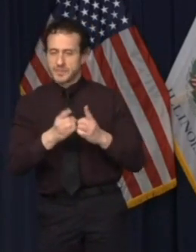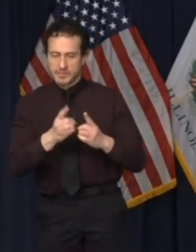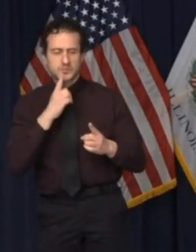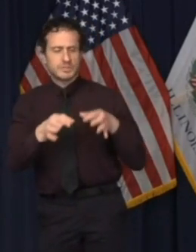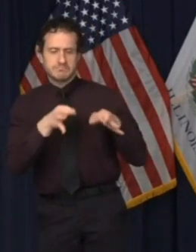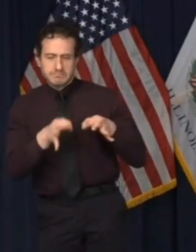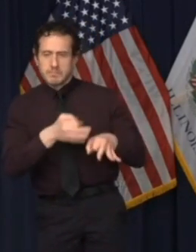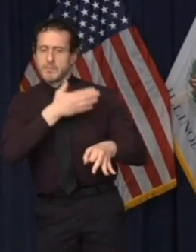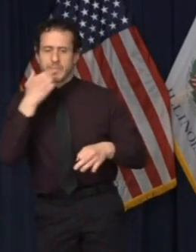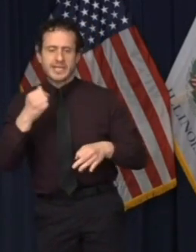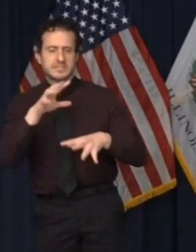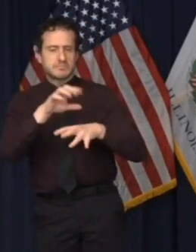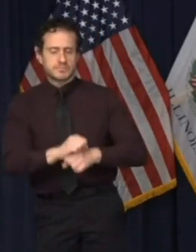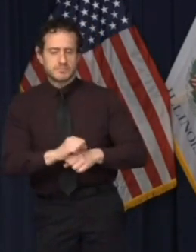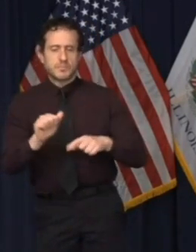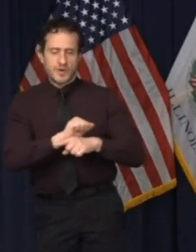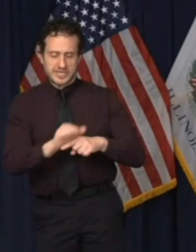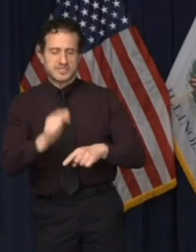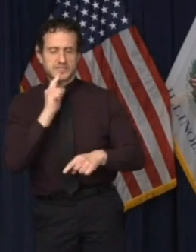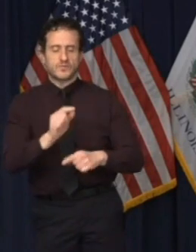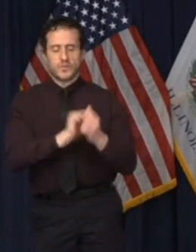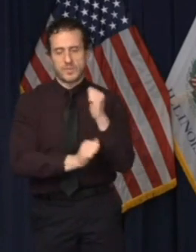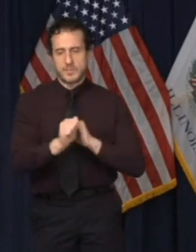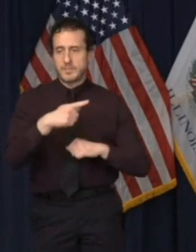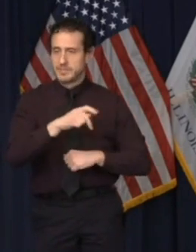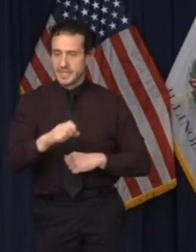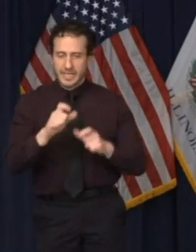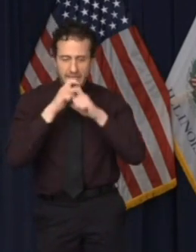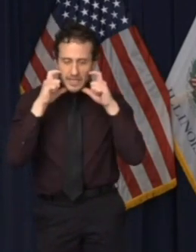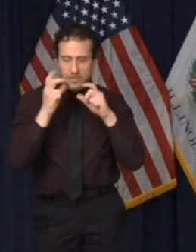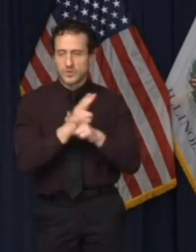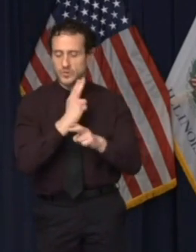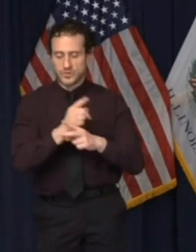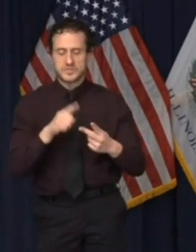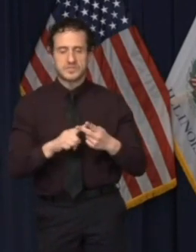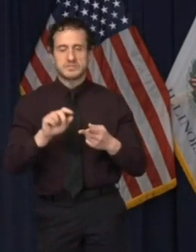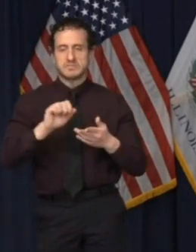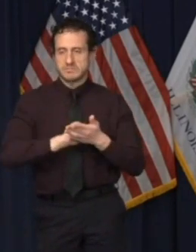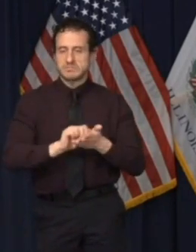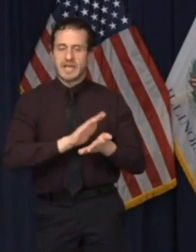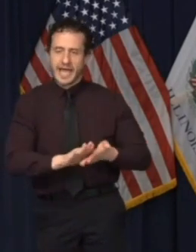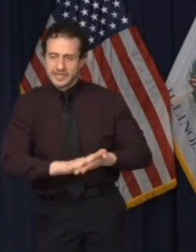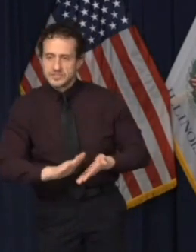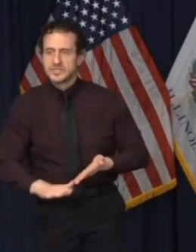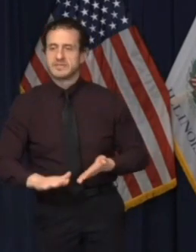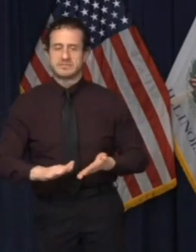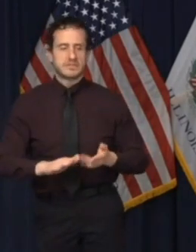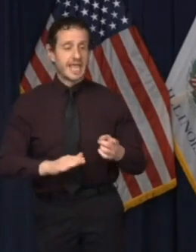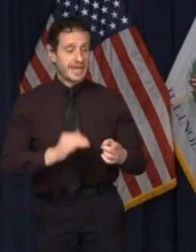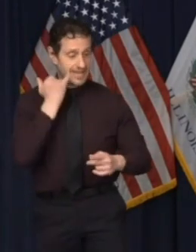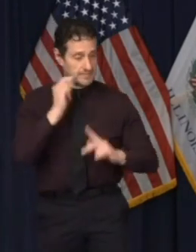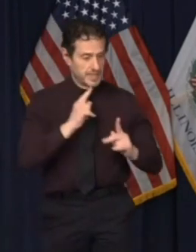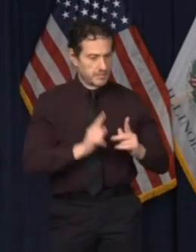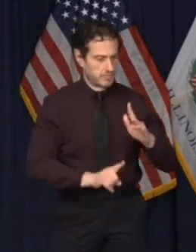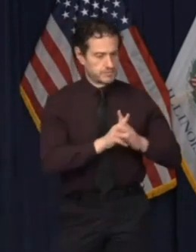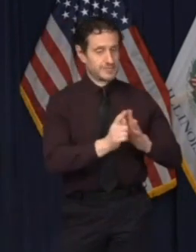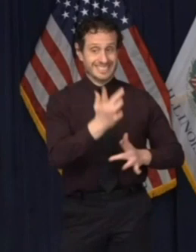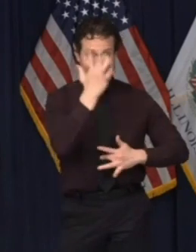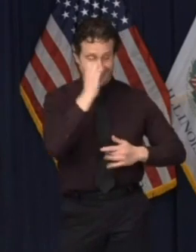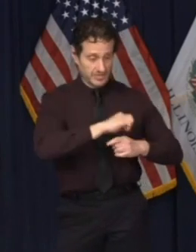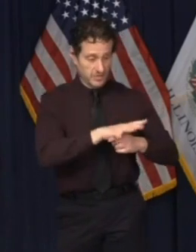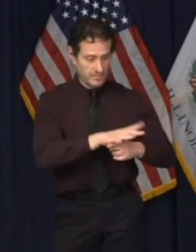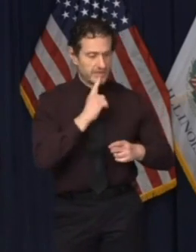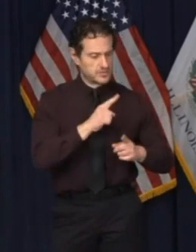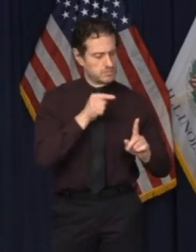usage, heightened hygiene practices, contact tracing, and family notification. And we have provided that